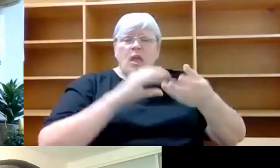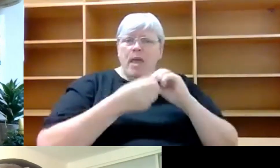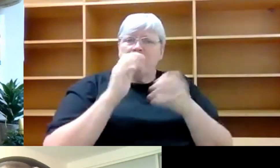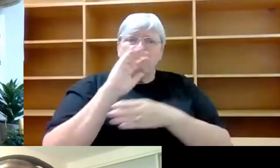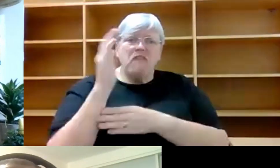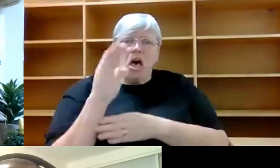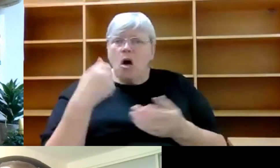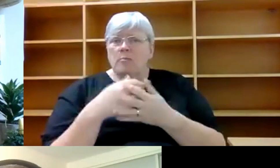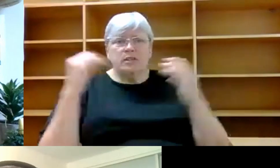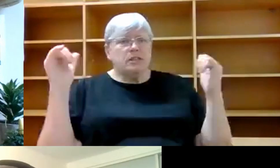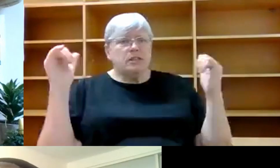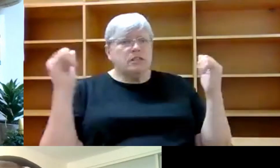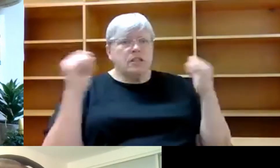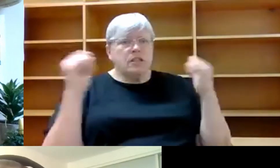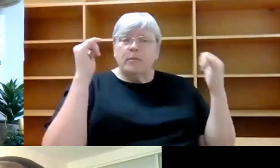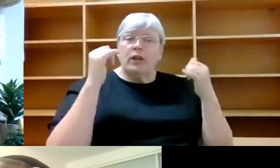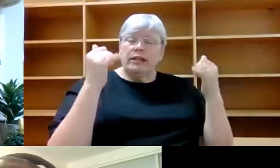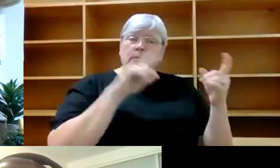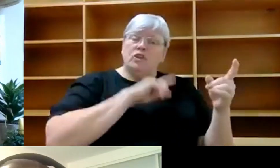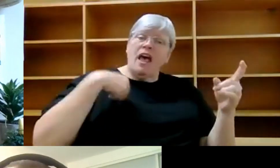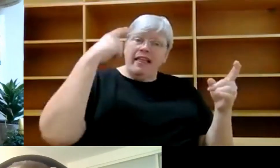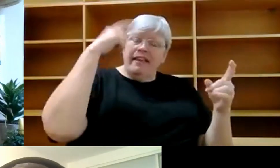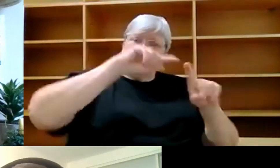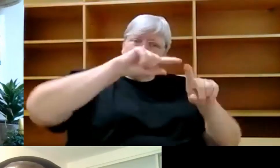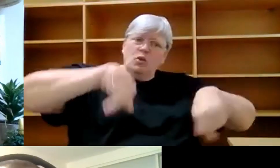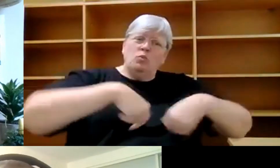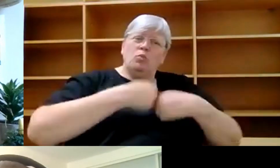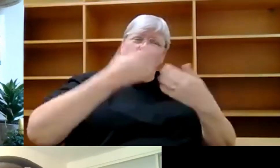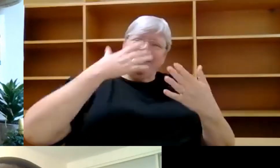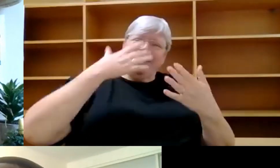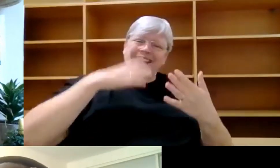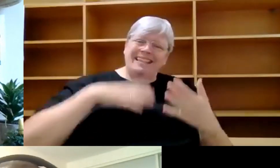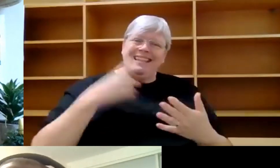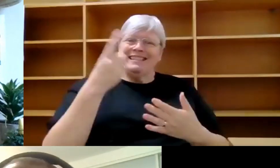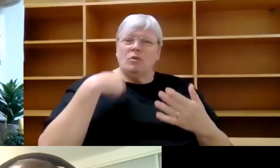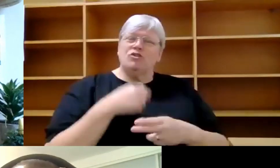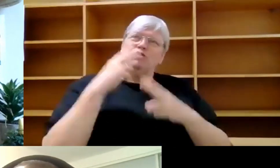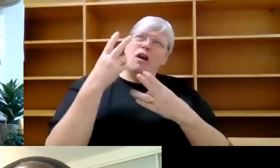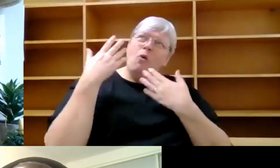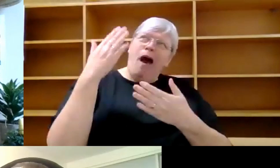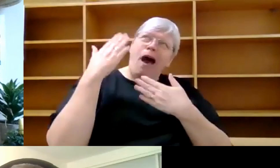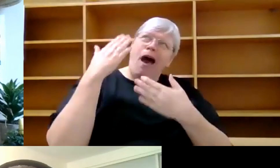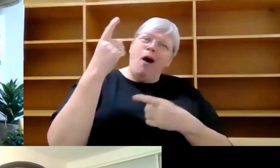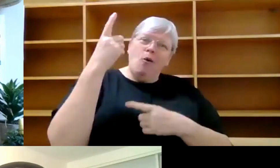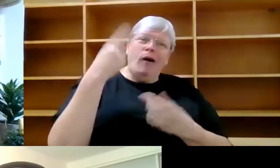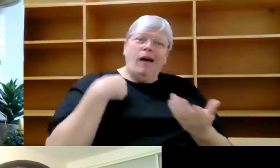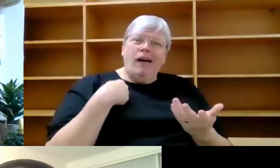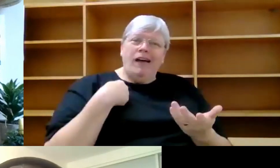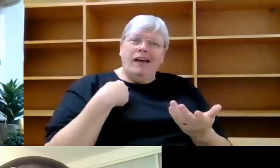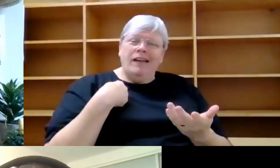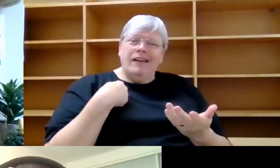and they're celebrated because I think as human beings, we need someone to look up to, someone to be inspired by.